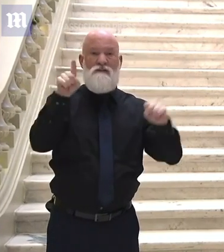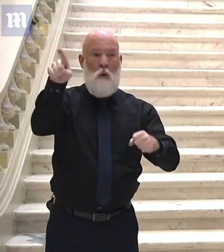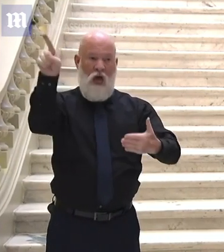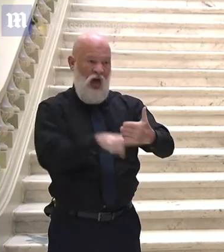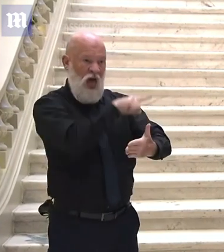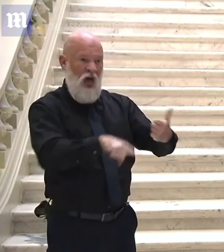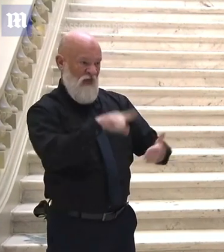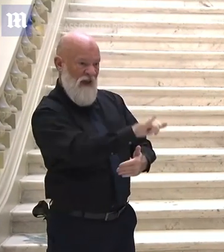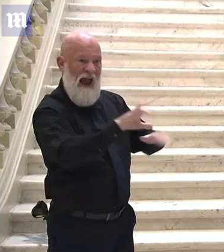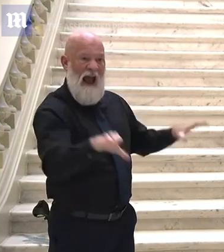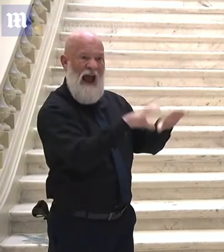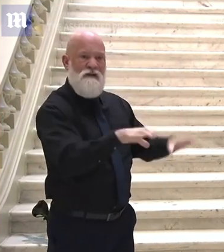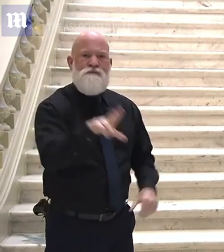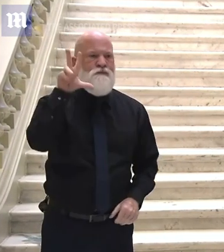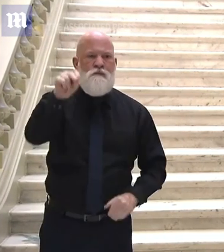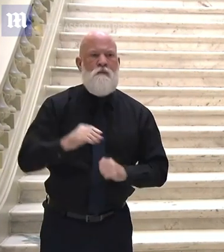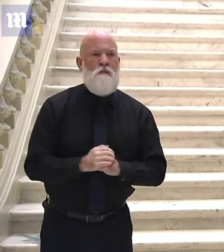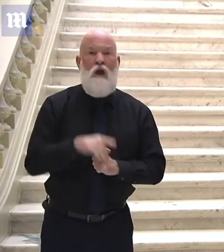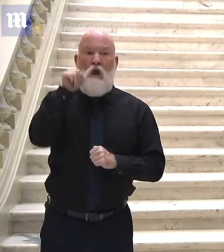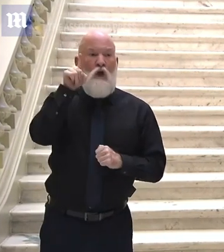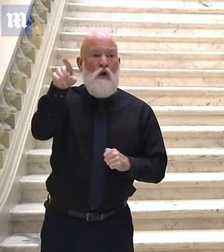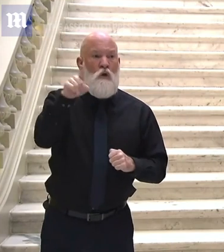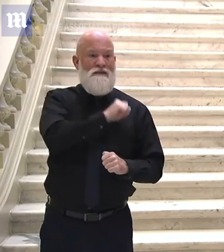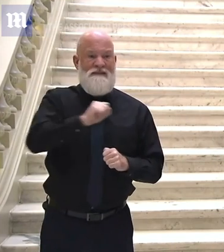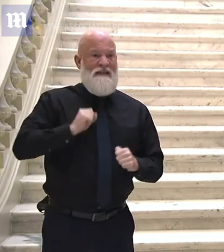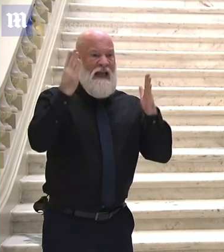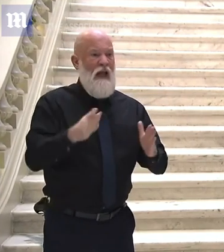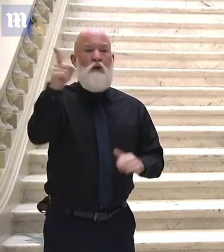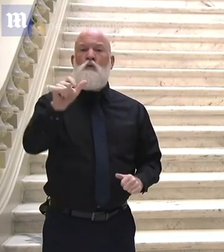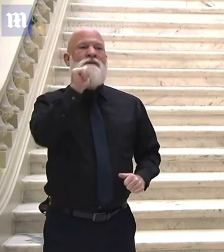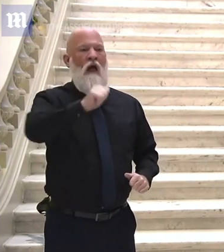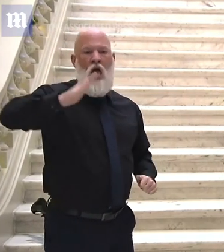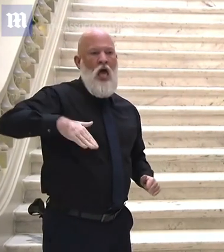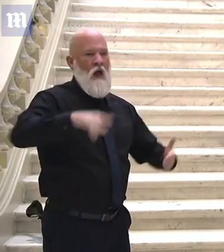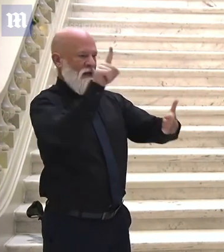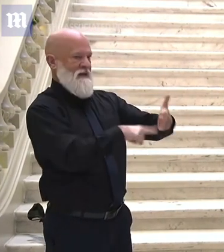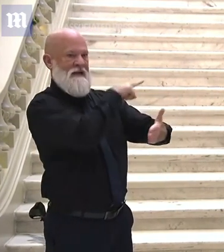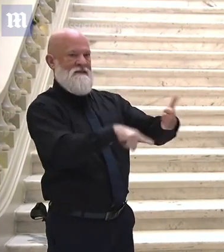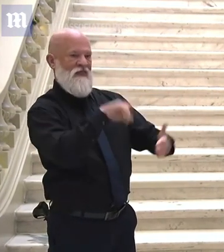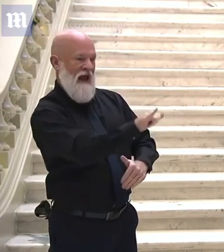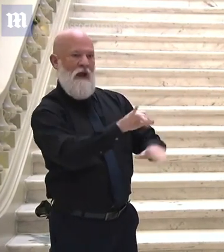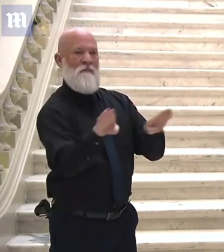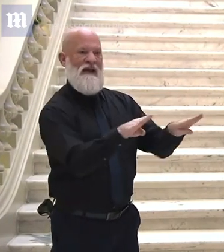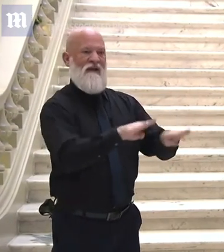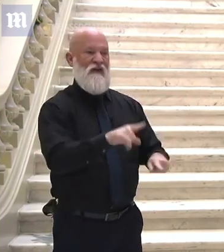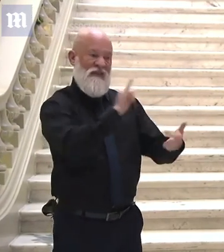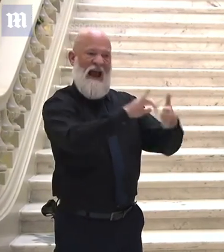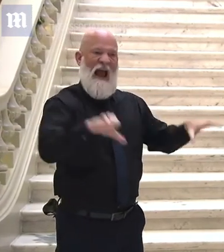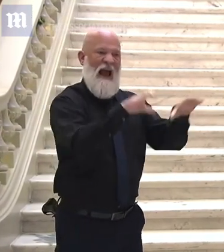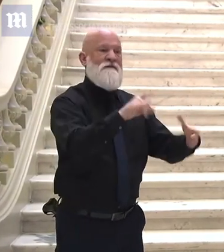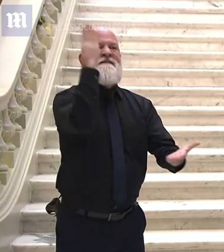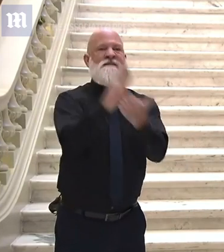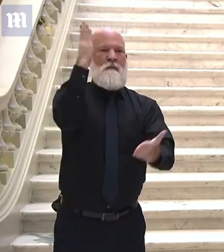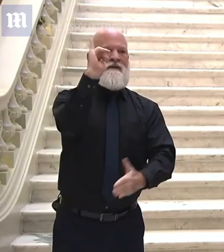senators you have not condemned this language or these actions this has to stop we need